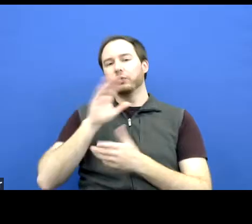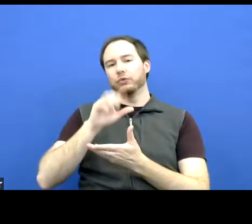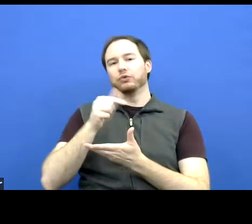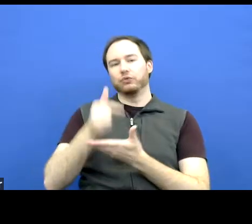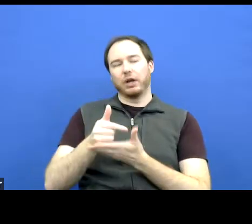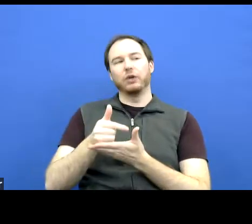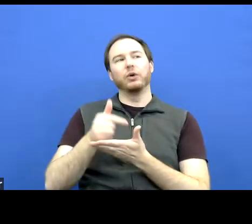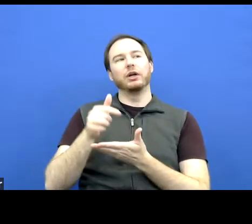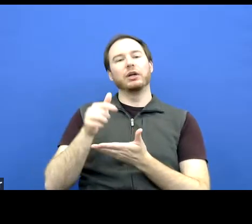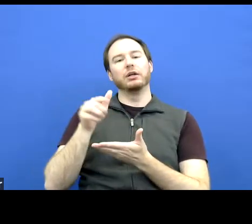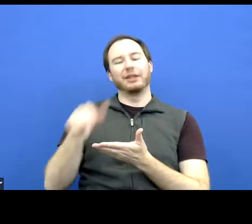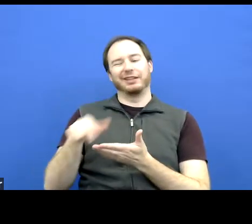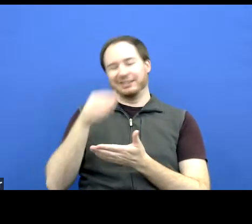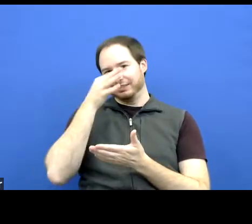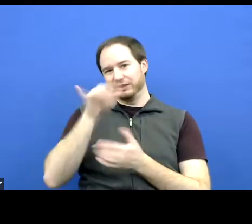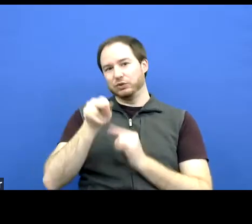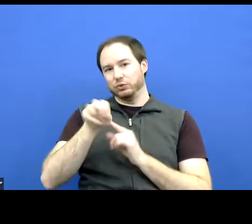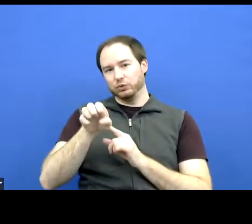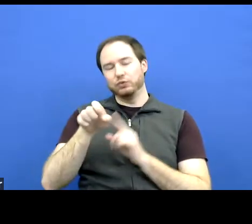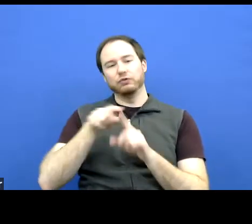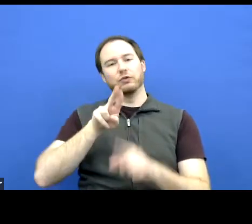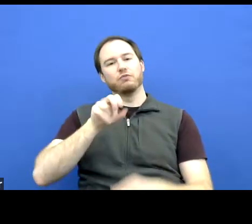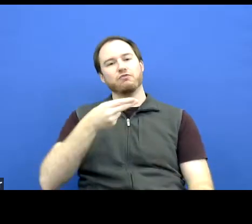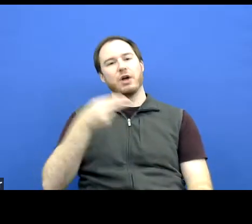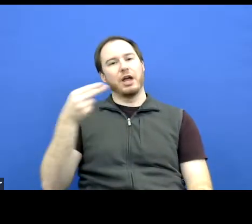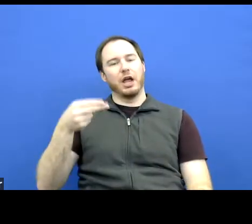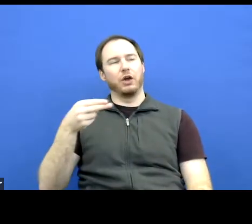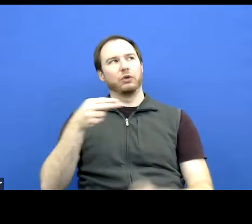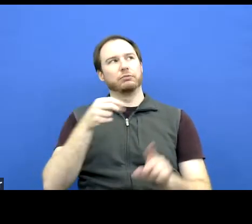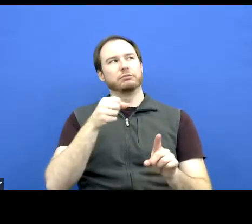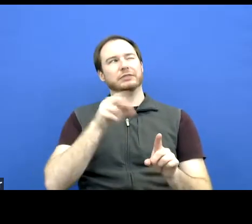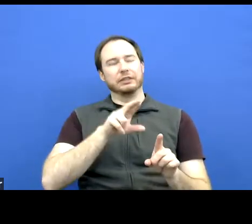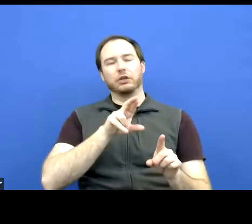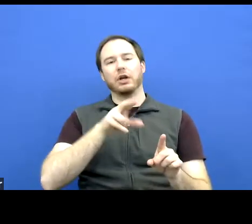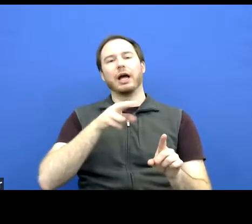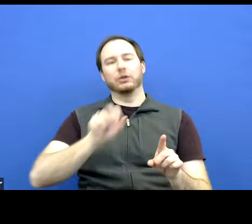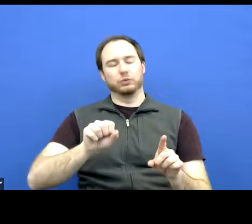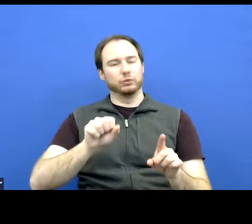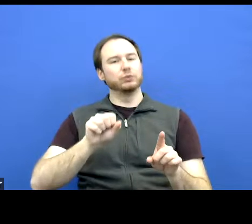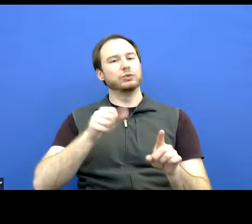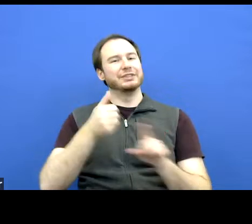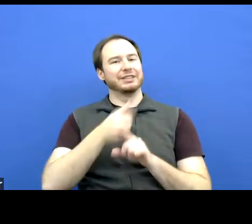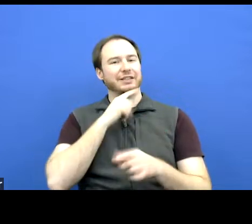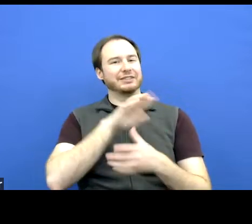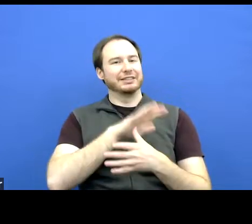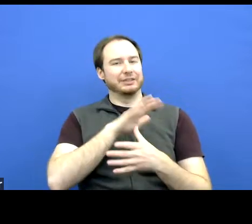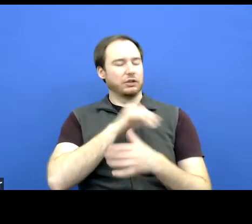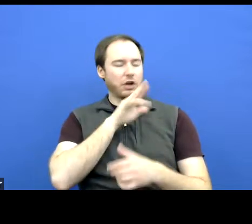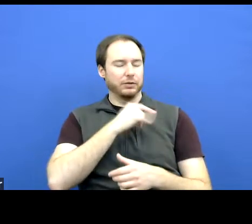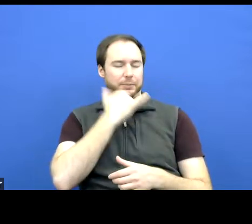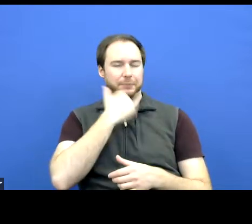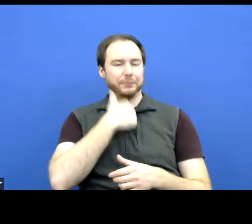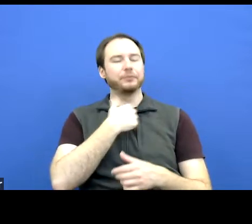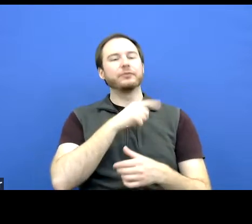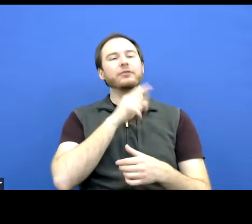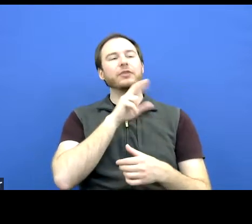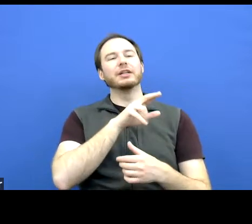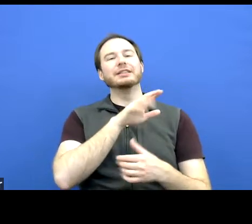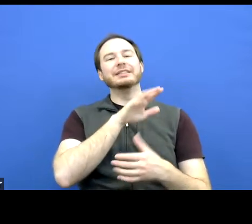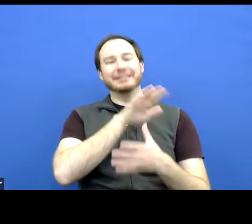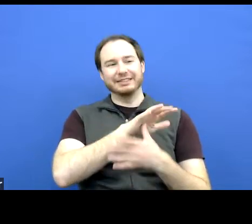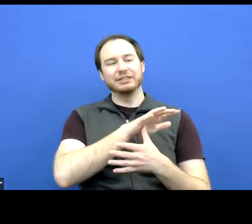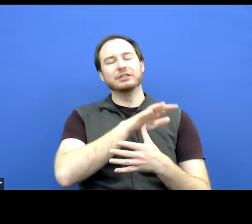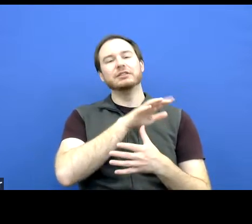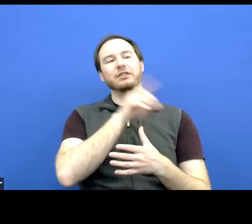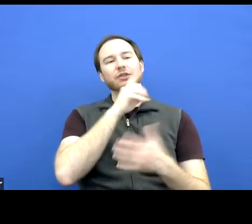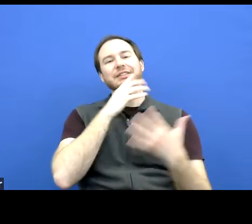graduates in this June from West Henrietta Senior High School, where he was a senior of the RH. He was a